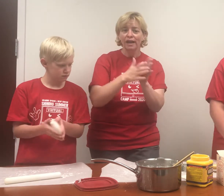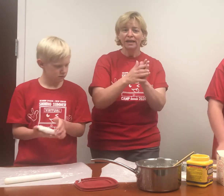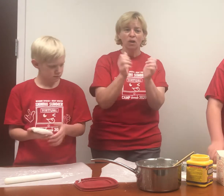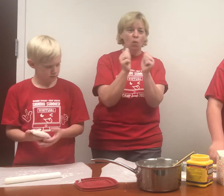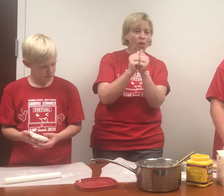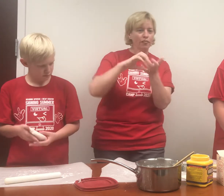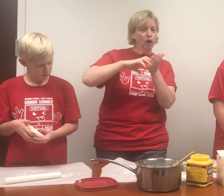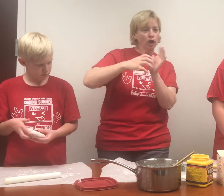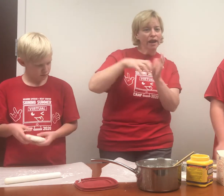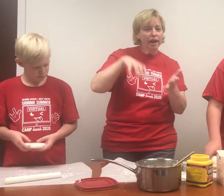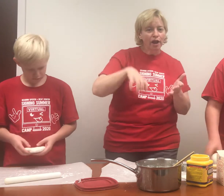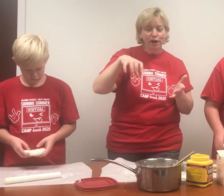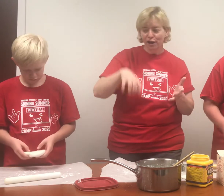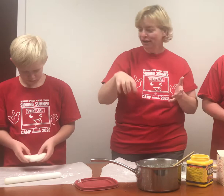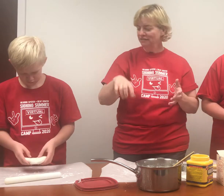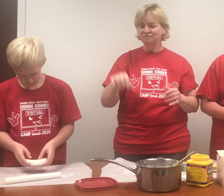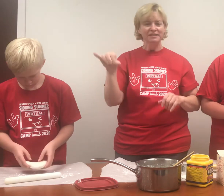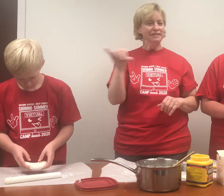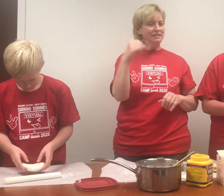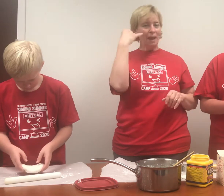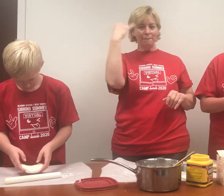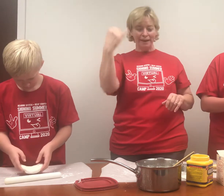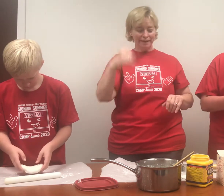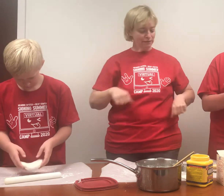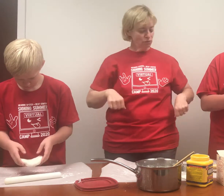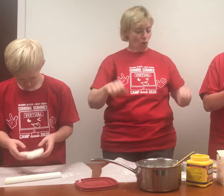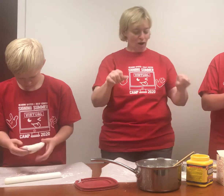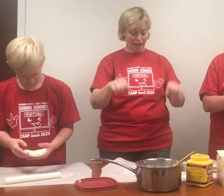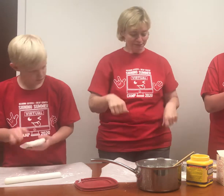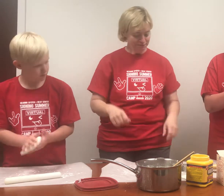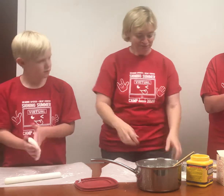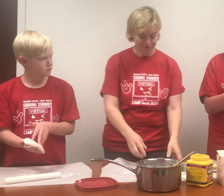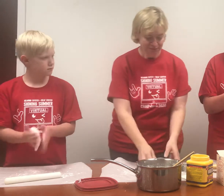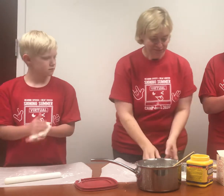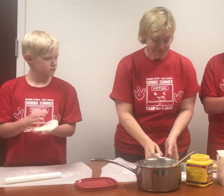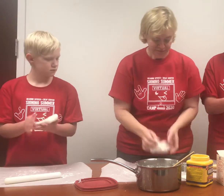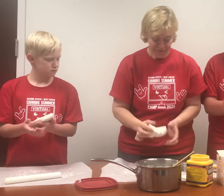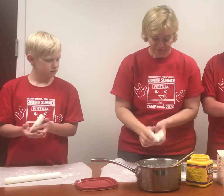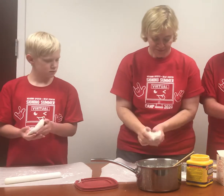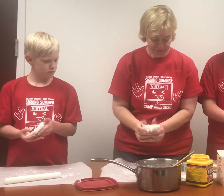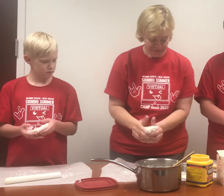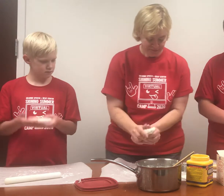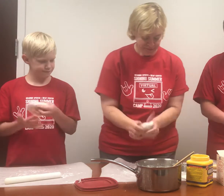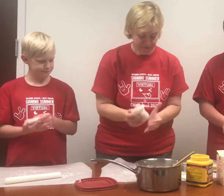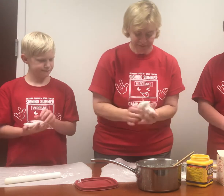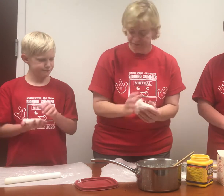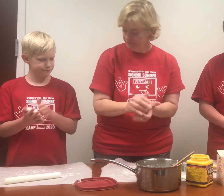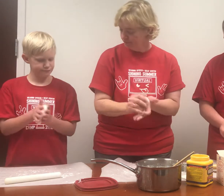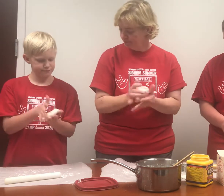cookie. Do you guys know how to make a sugar cookie? You know, the same thing with a cookie cutter. It's the same exact idea here.